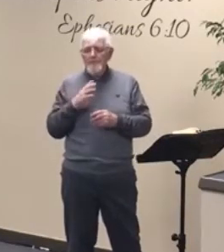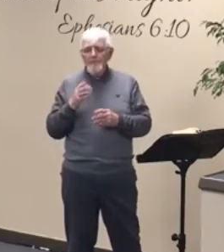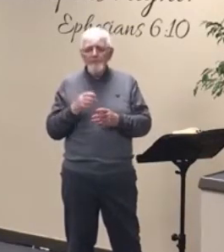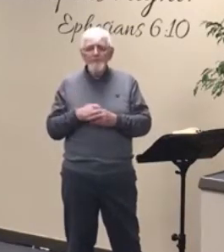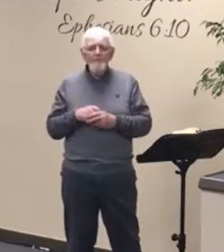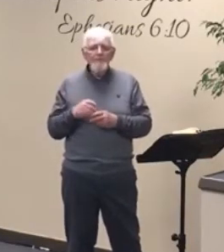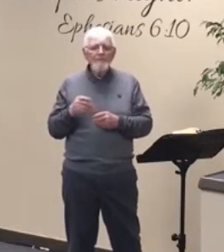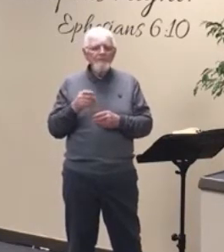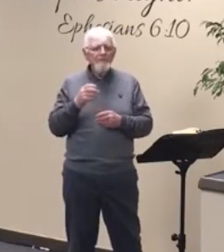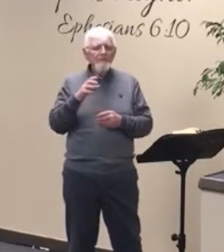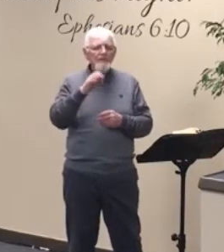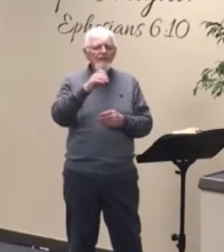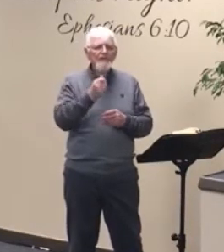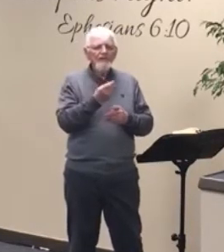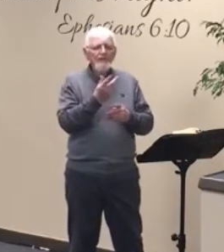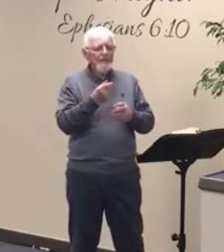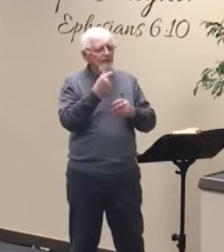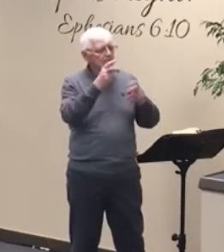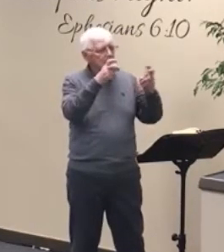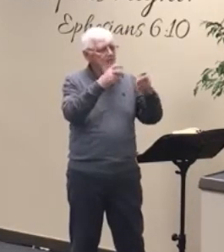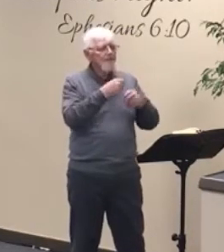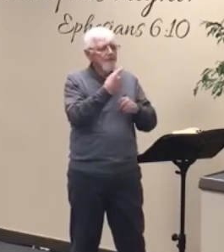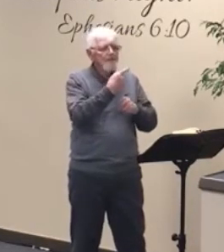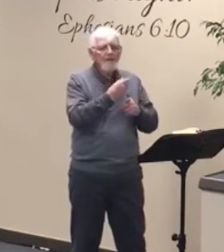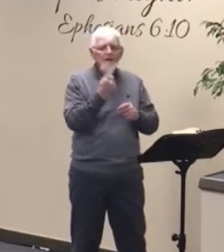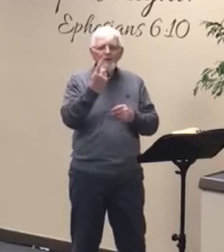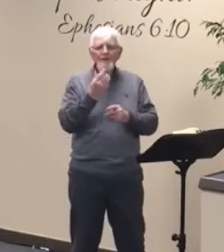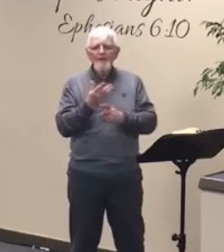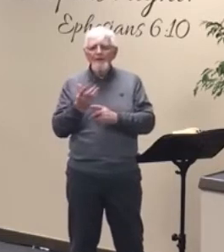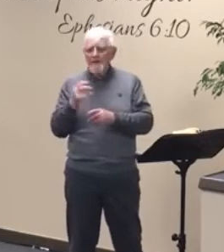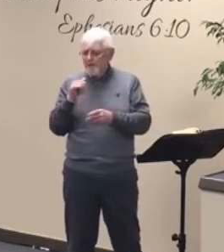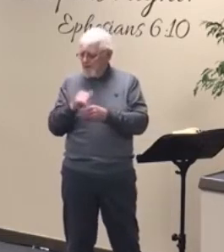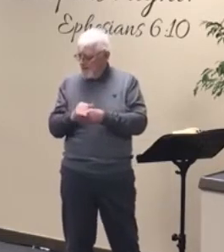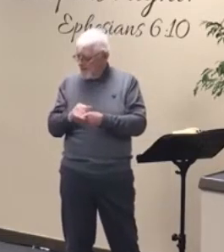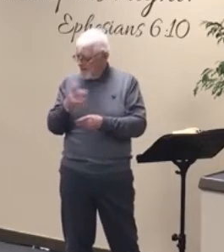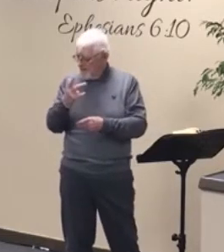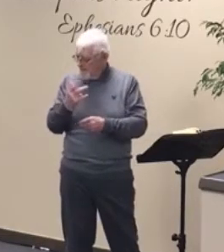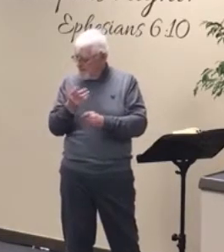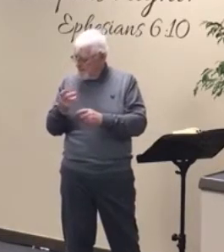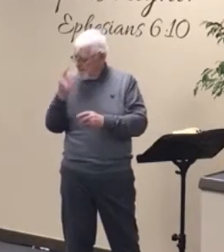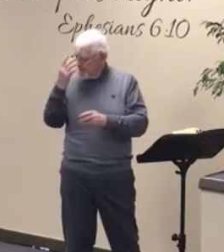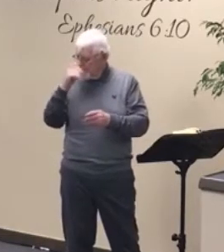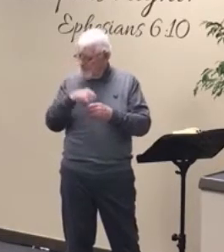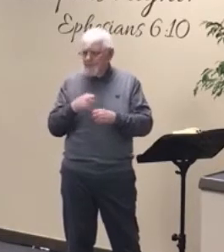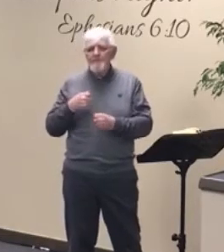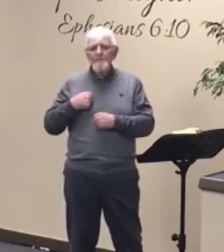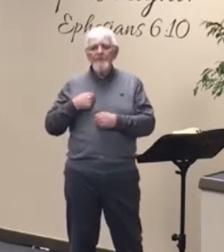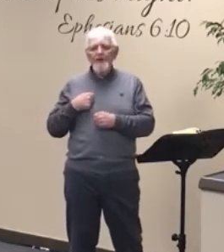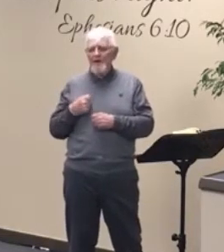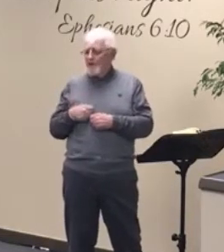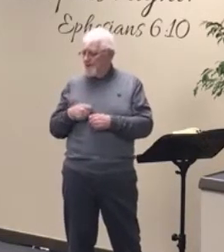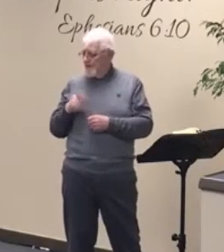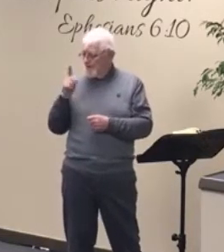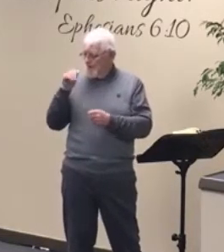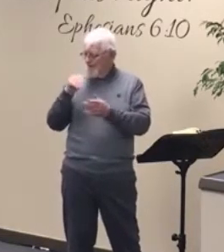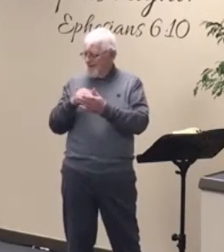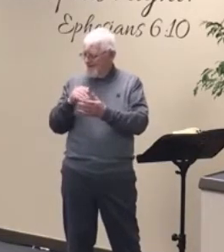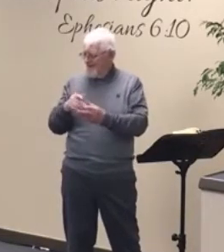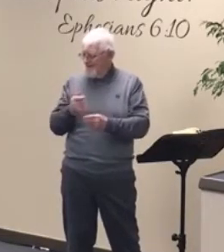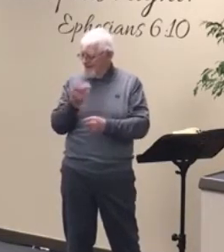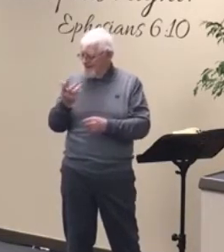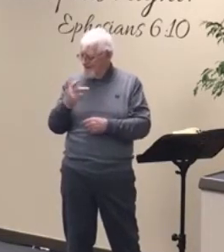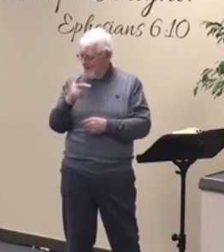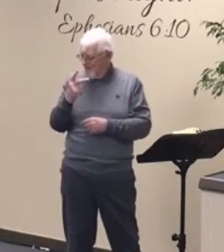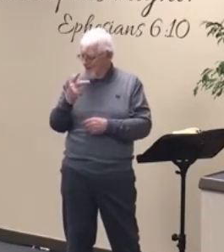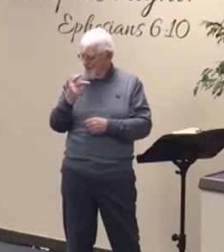little things along the way that they would say. One of them was this. There's only three things you need to know in the military, right? There's only 1,000 things. But they always like to